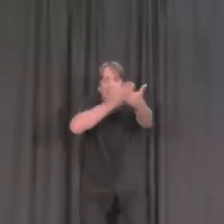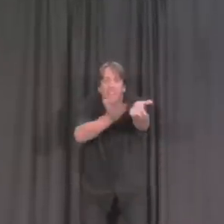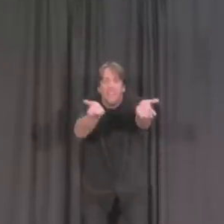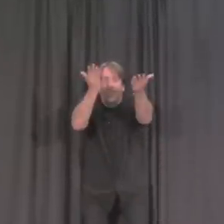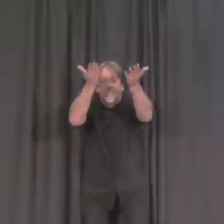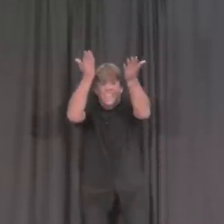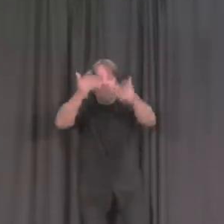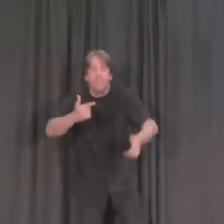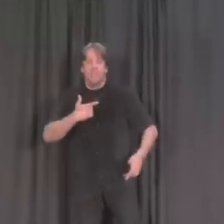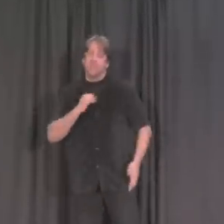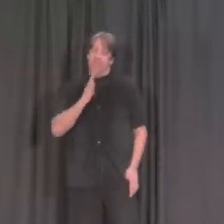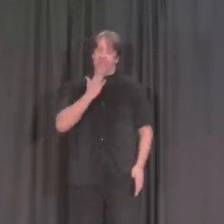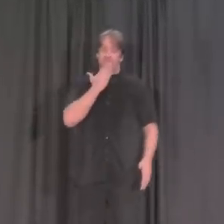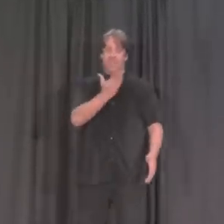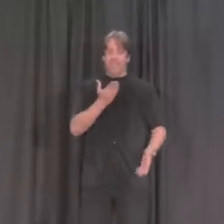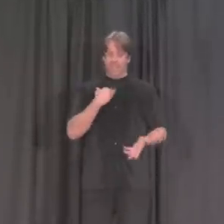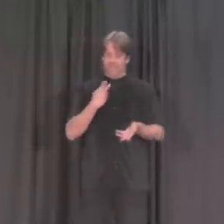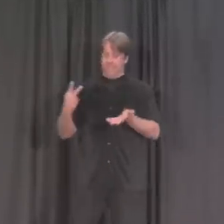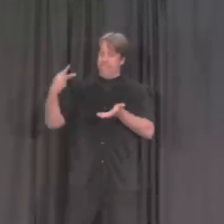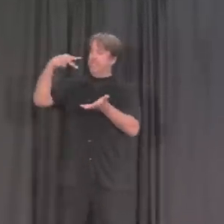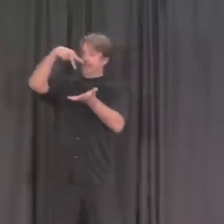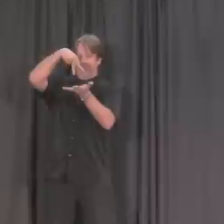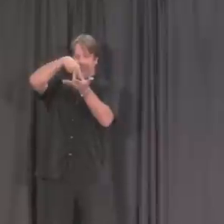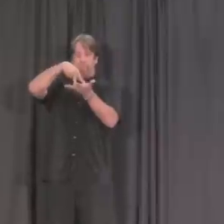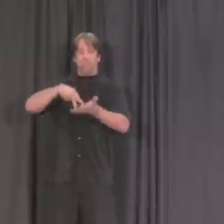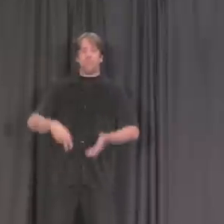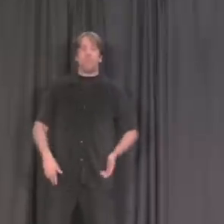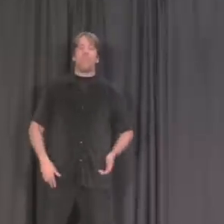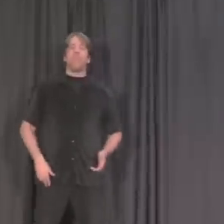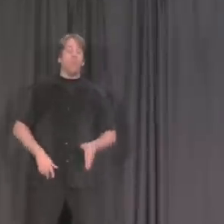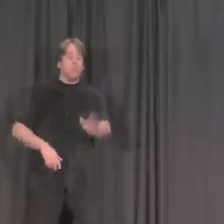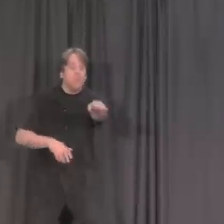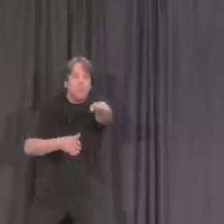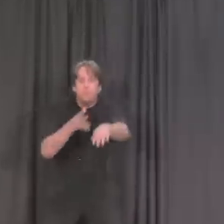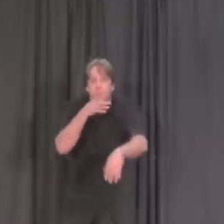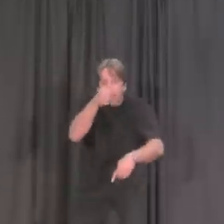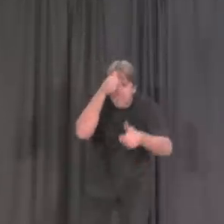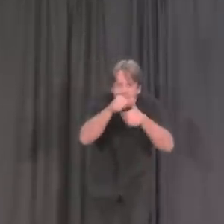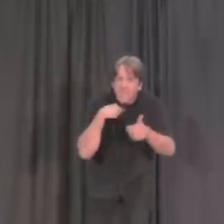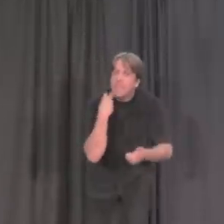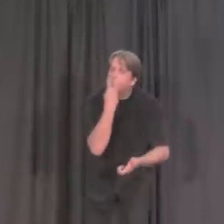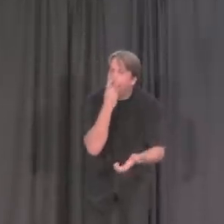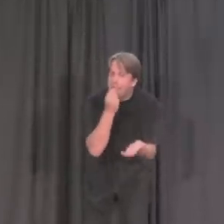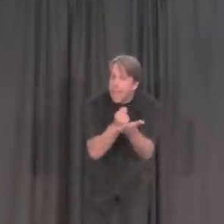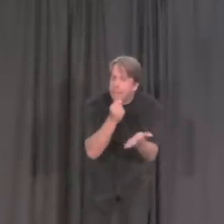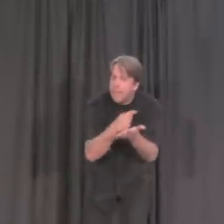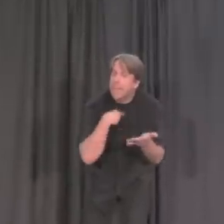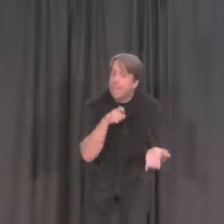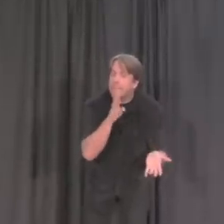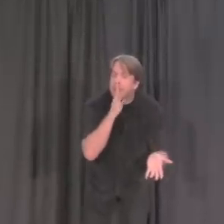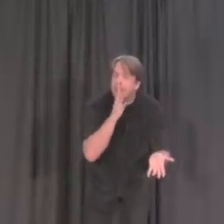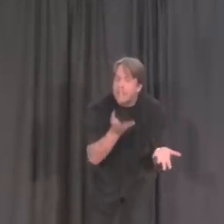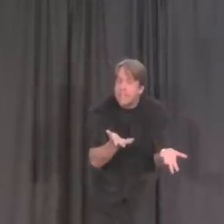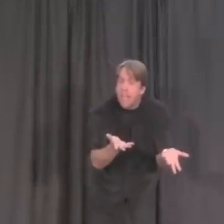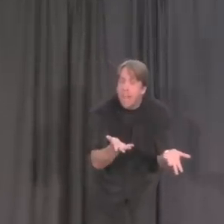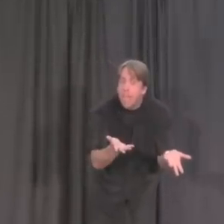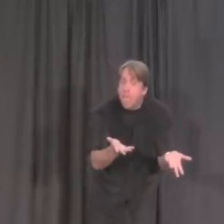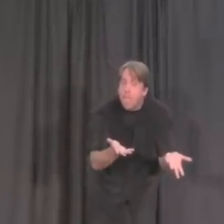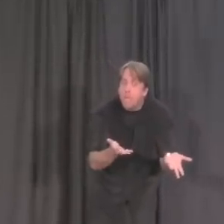Go ahead, son. Give your testimony. Oh, thank you, Mom. I would get up in front of everyone. Hey, Mom, remember, I have to practice my speech